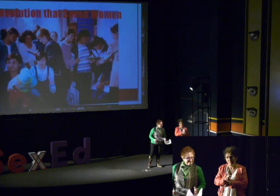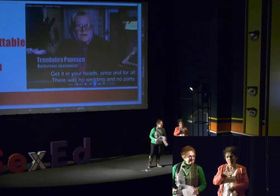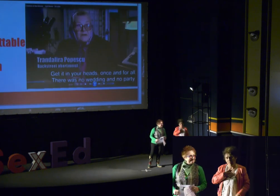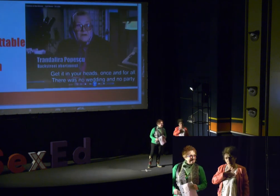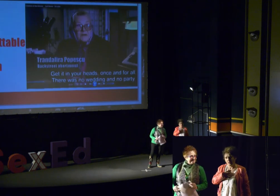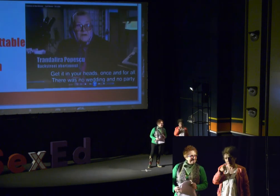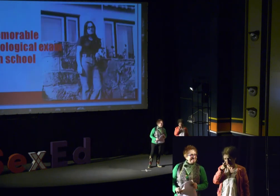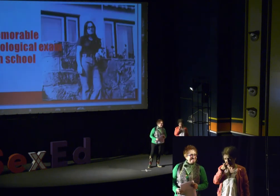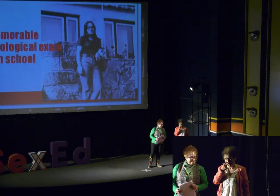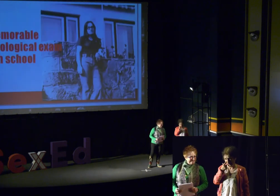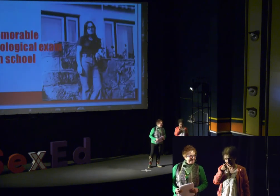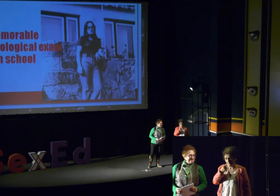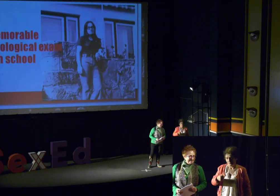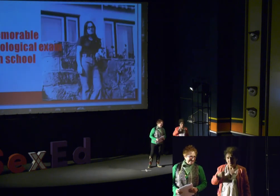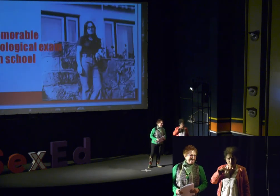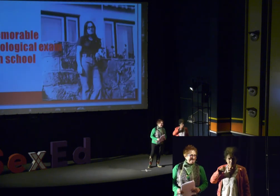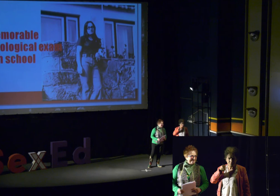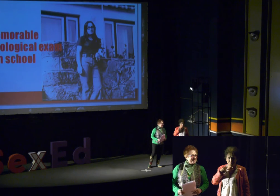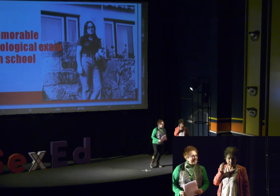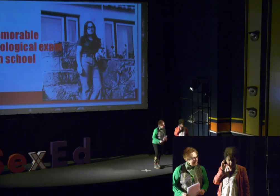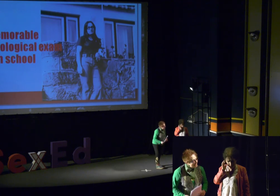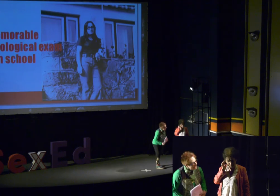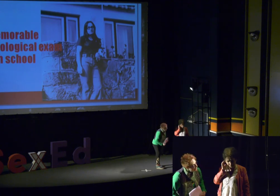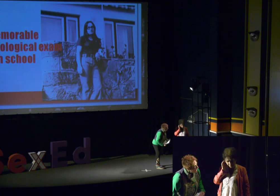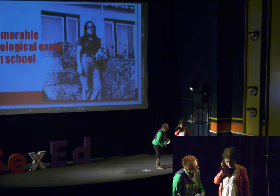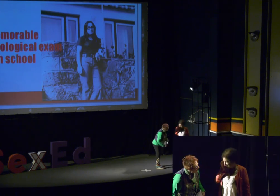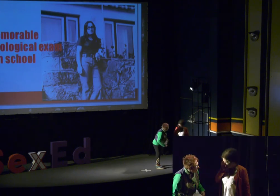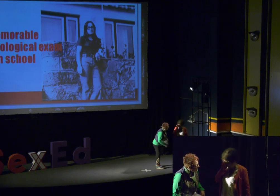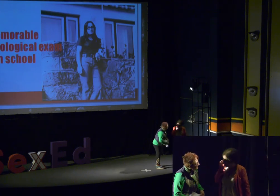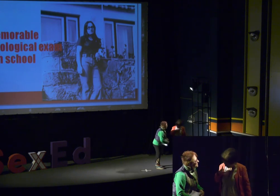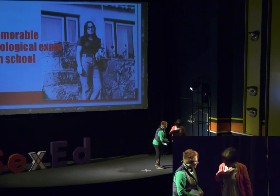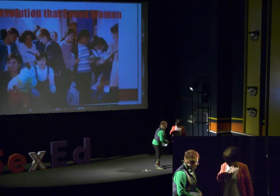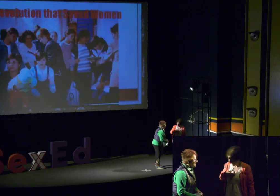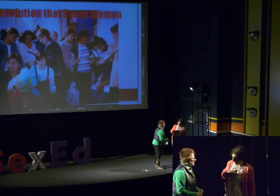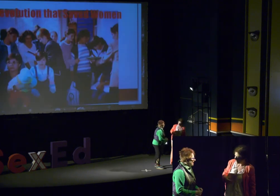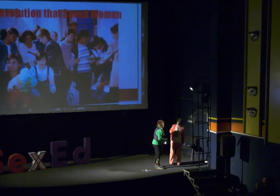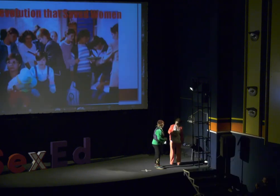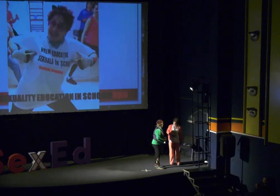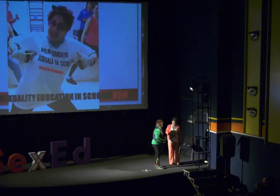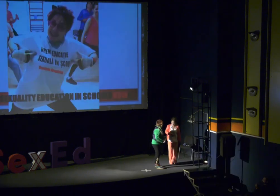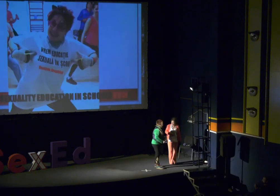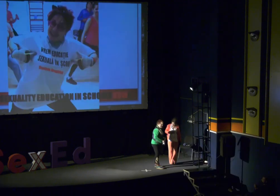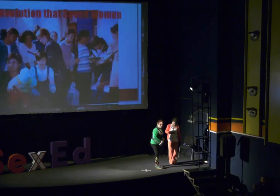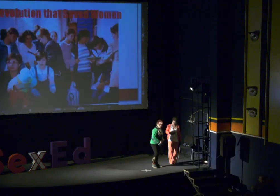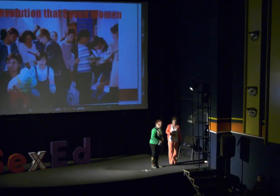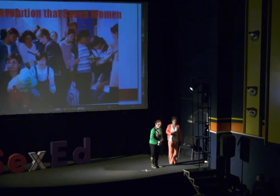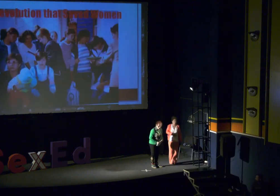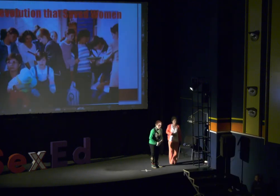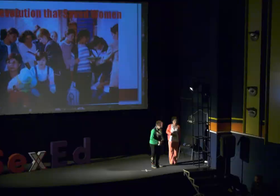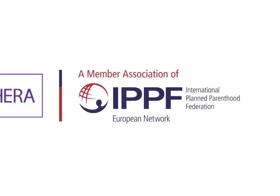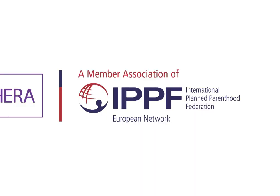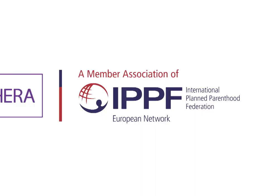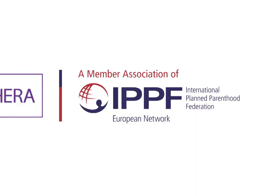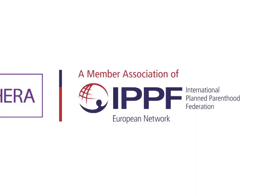Thank you for for translating. Thank you very much.